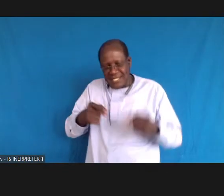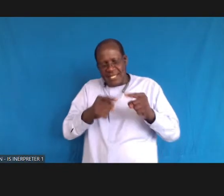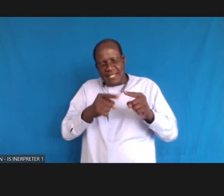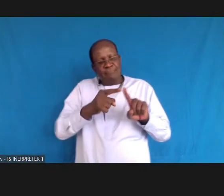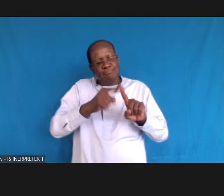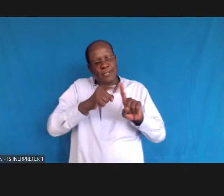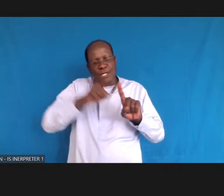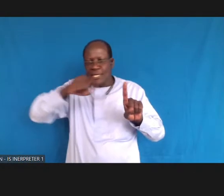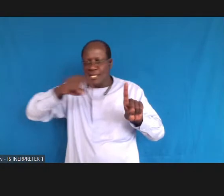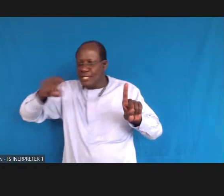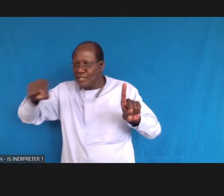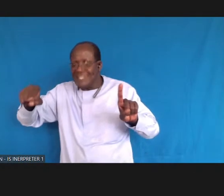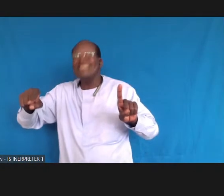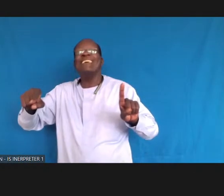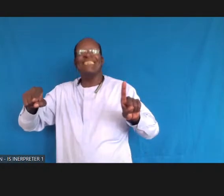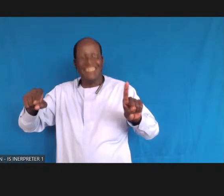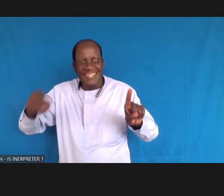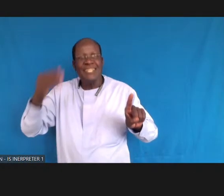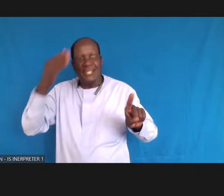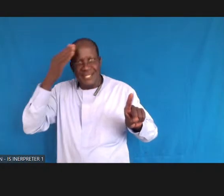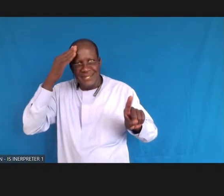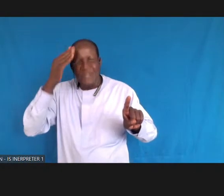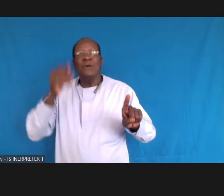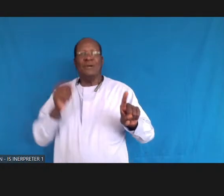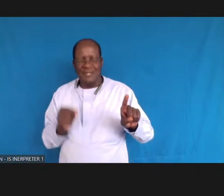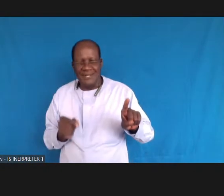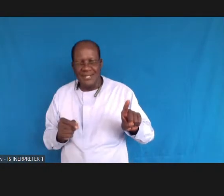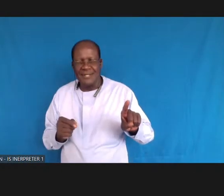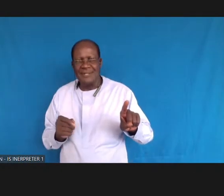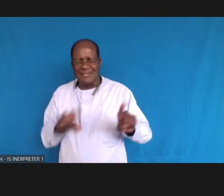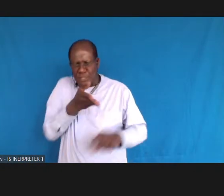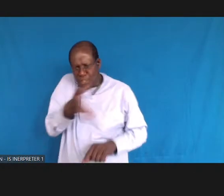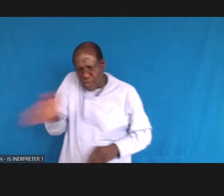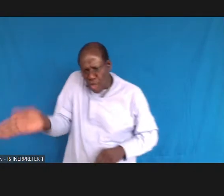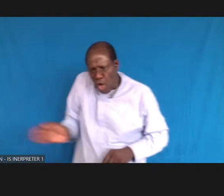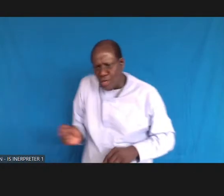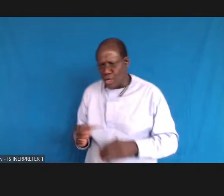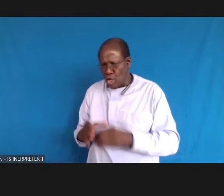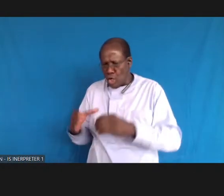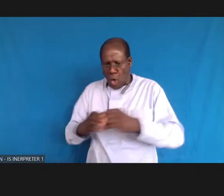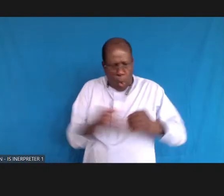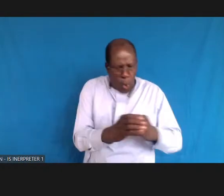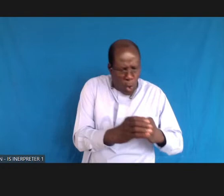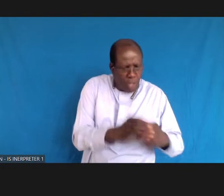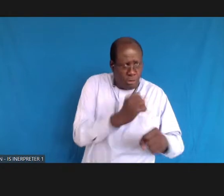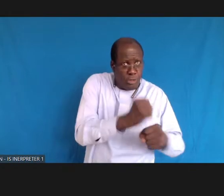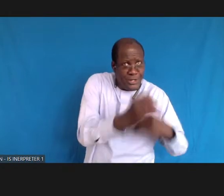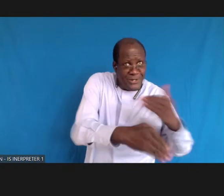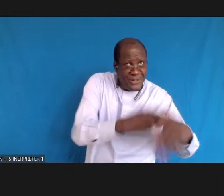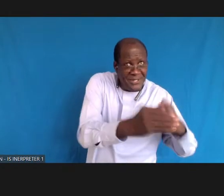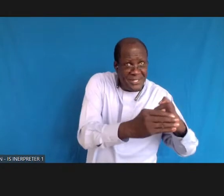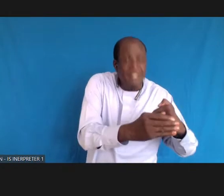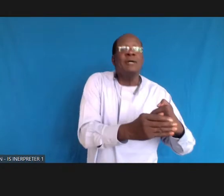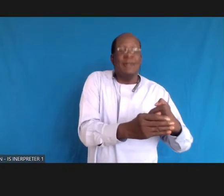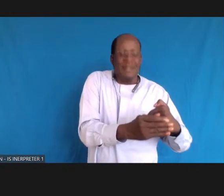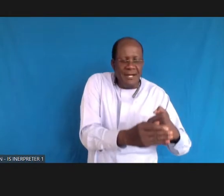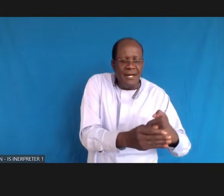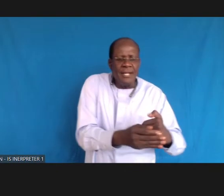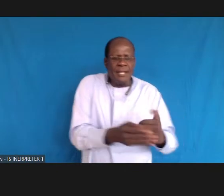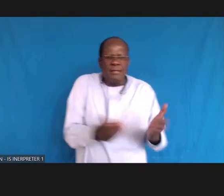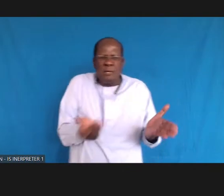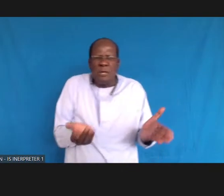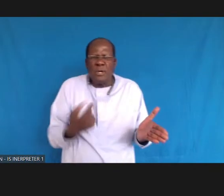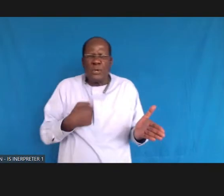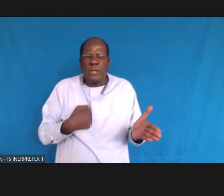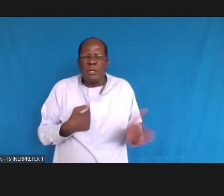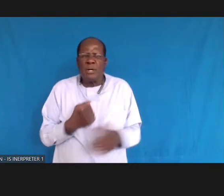some community-led organization have started the work, where they have ended the work, and